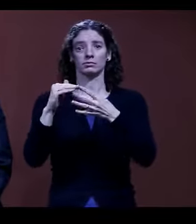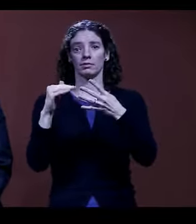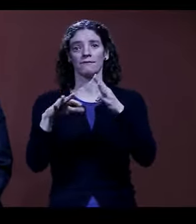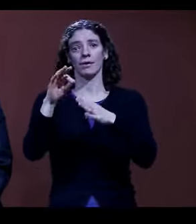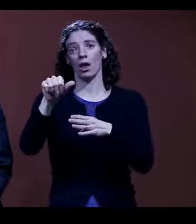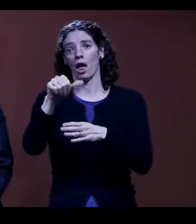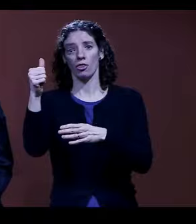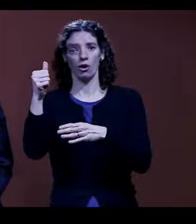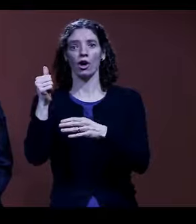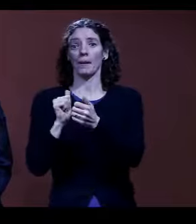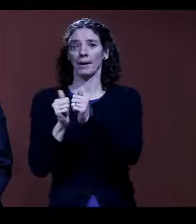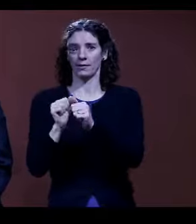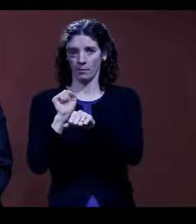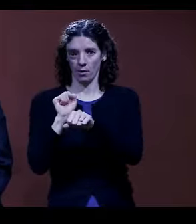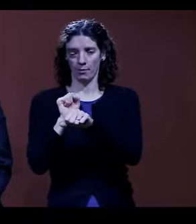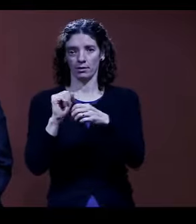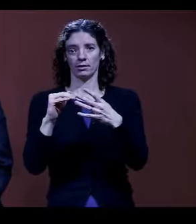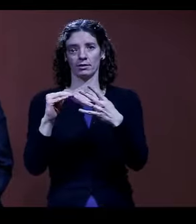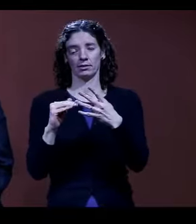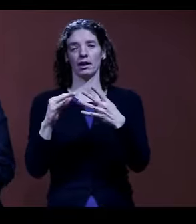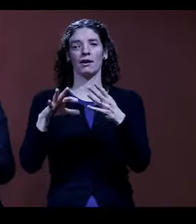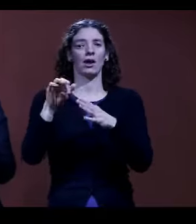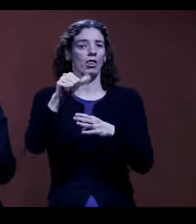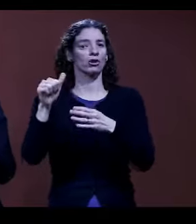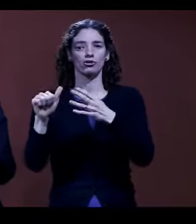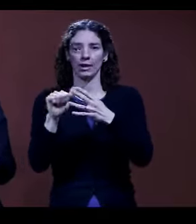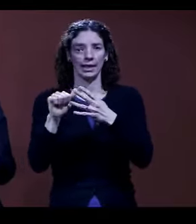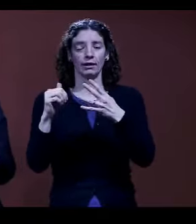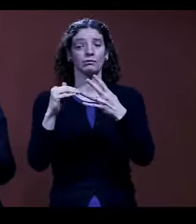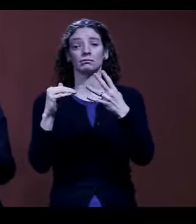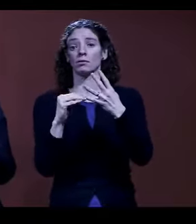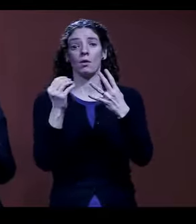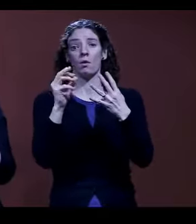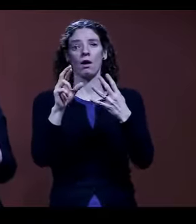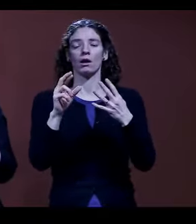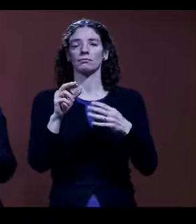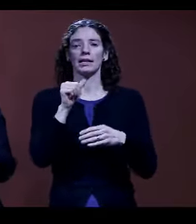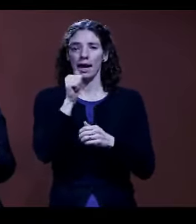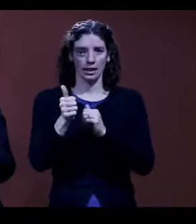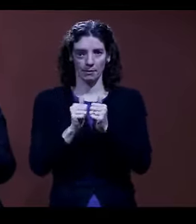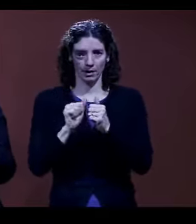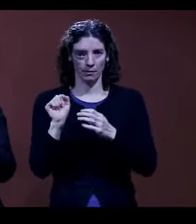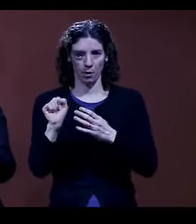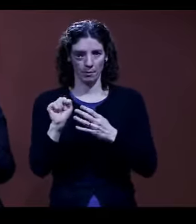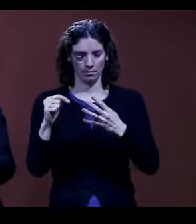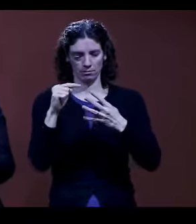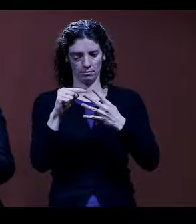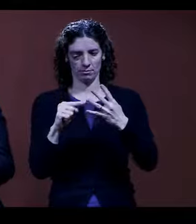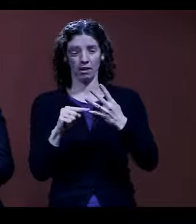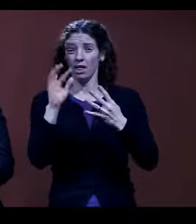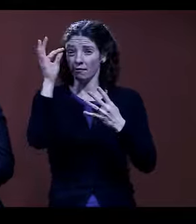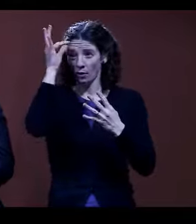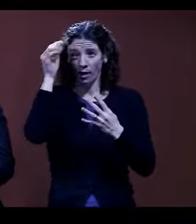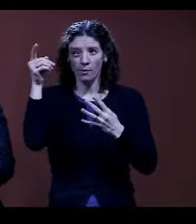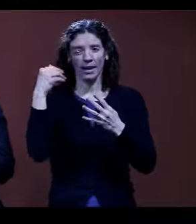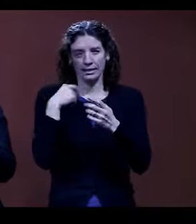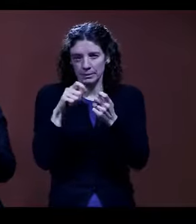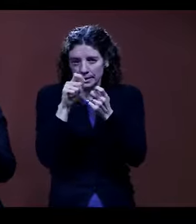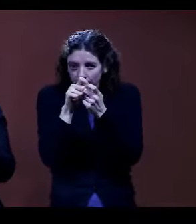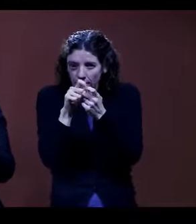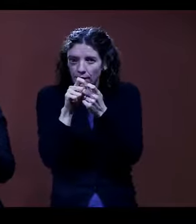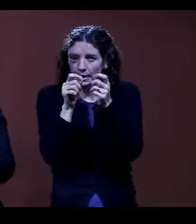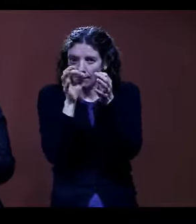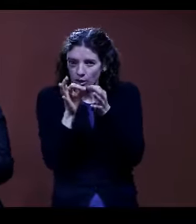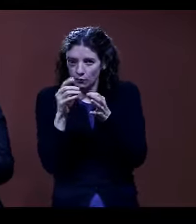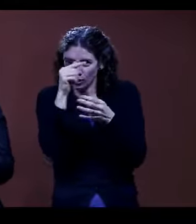and employment or other employment. These all have really specific definitions by the federal government. Some of the